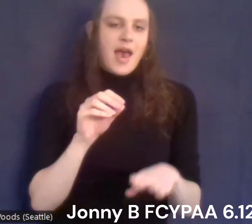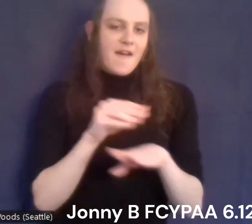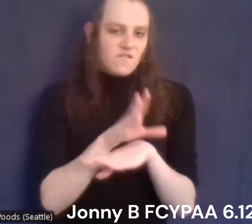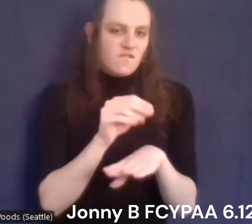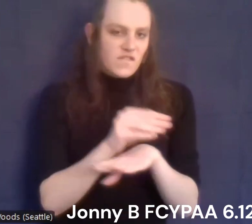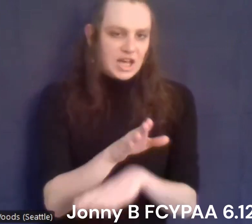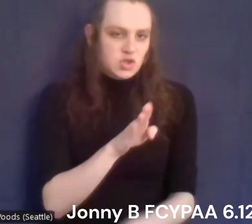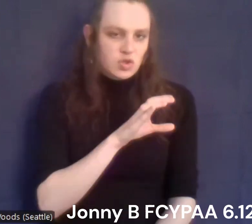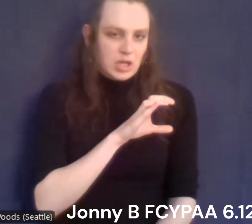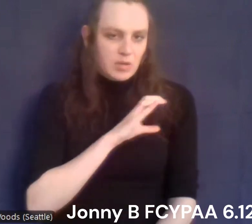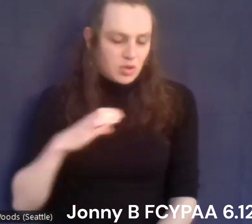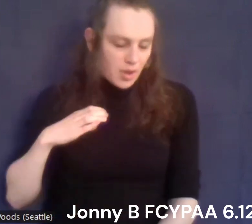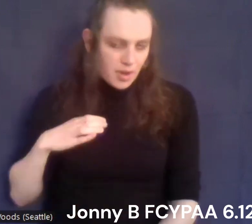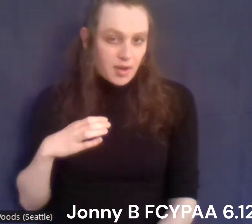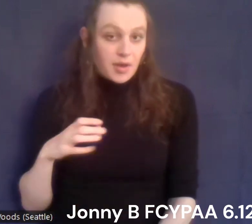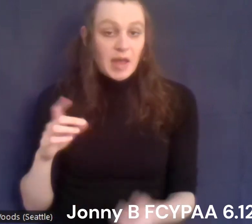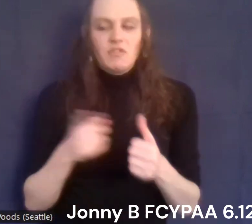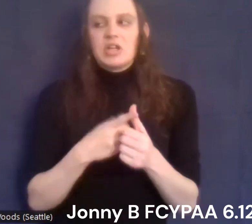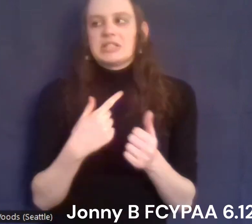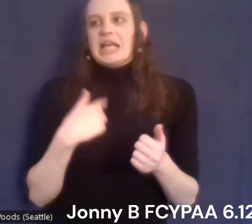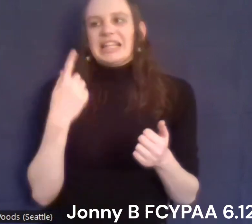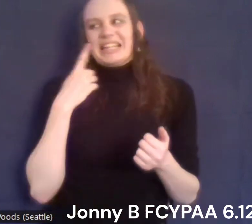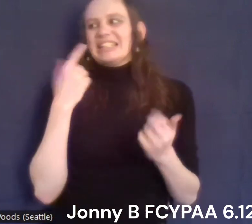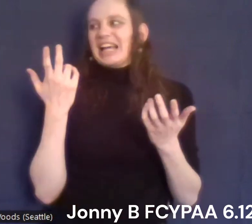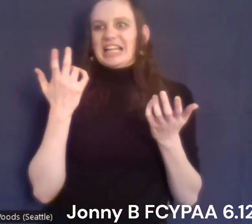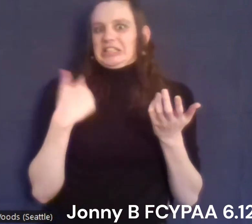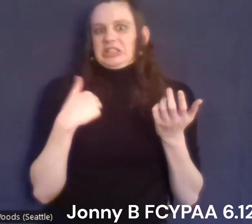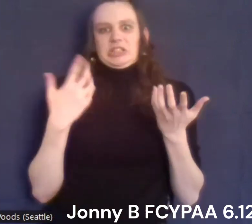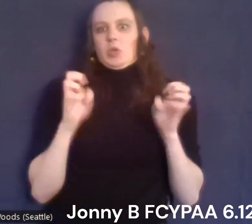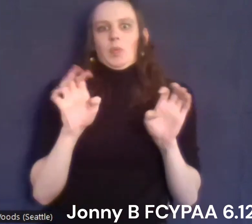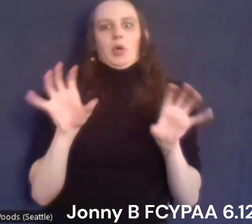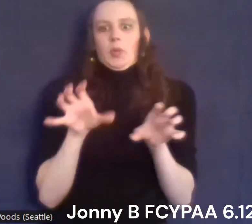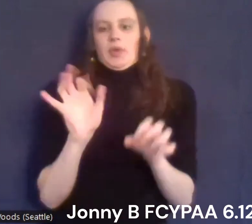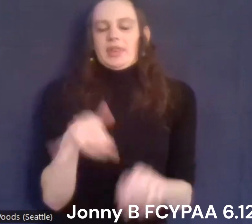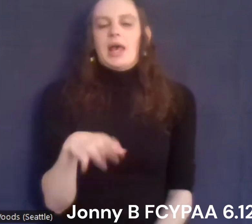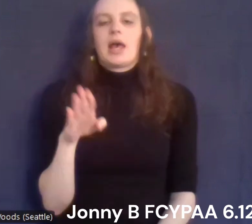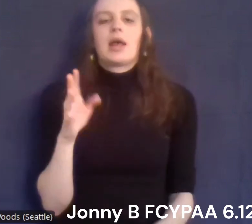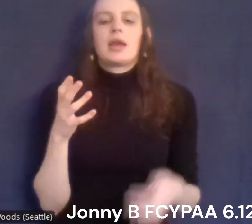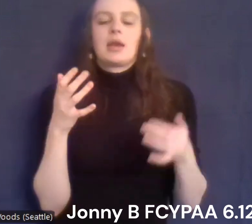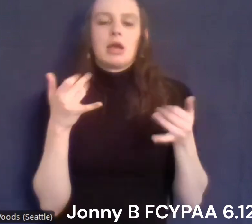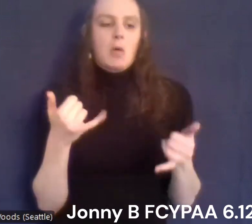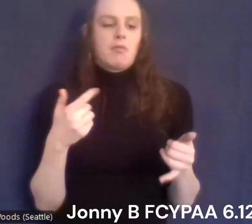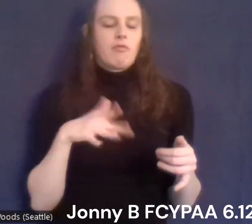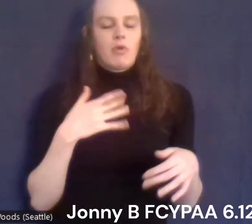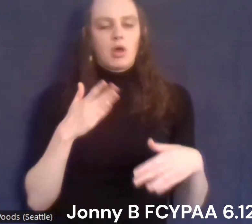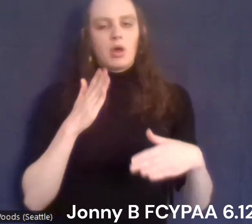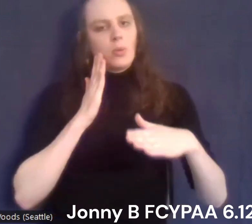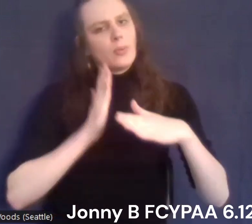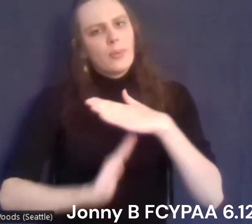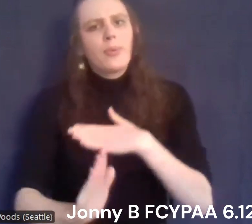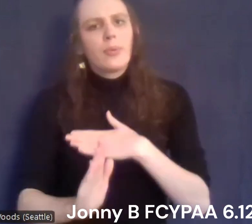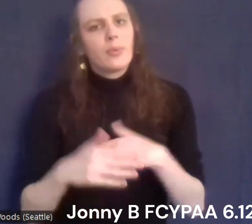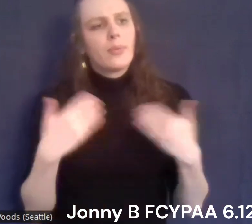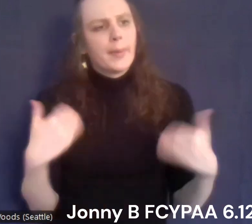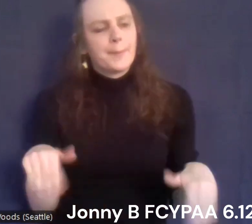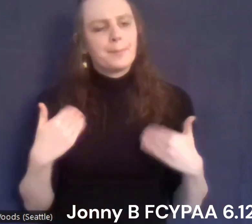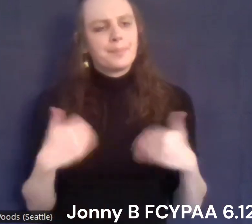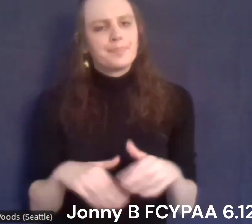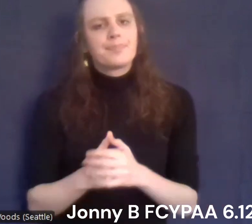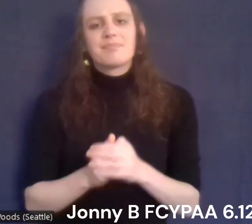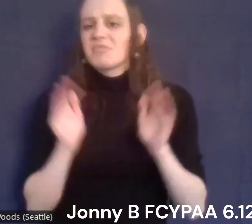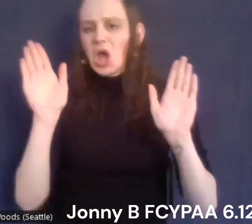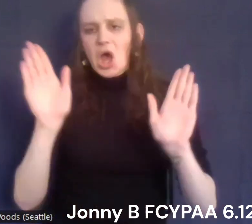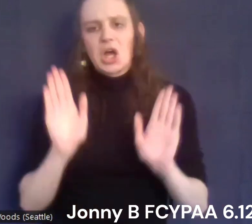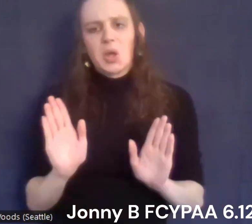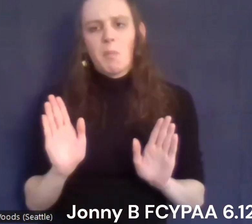pretty, at first I didn't really want to do it, but it's humbling, definitely humbling, and just it's awesome to what this